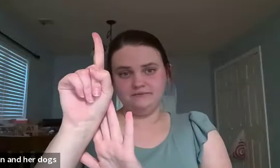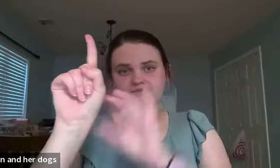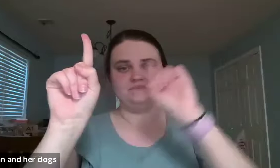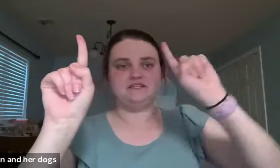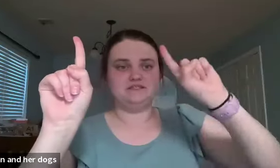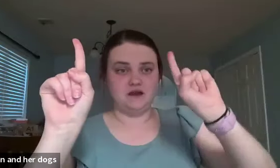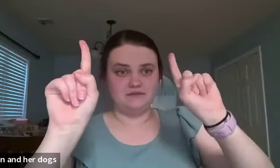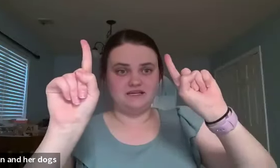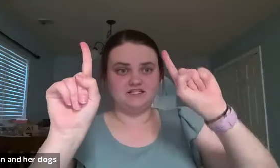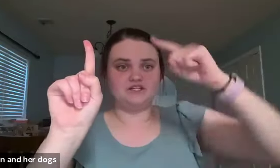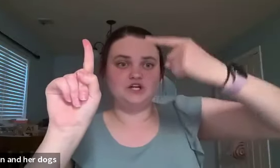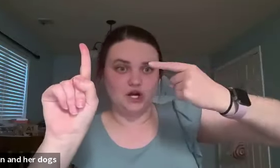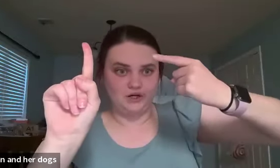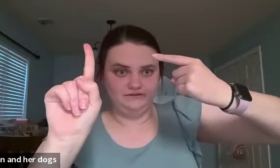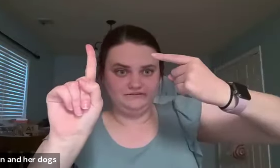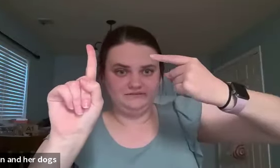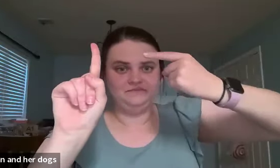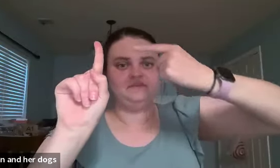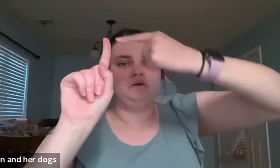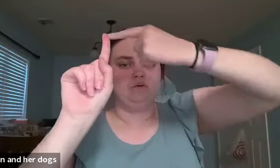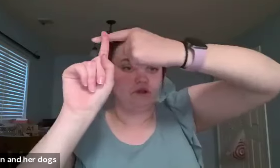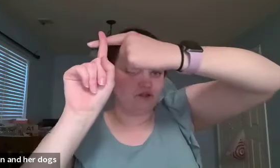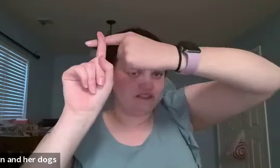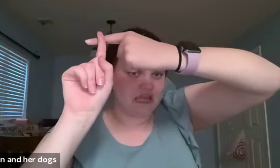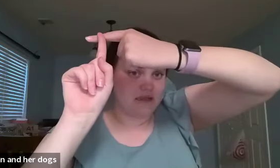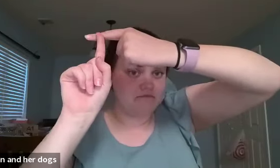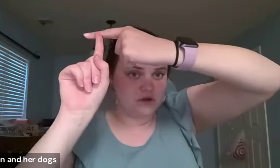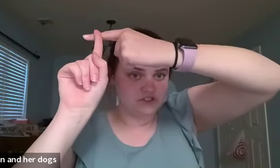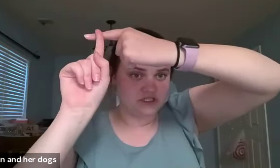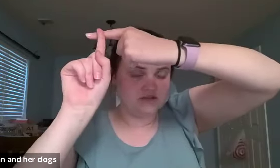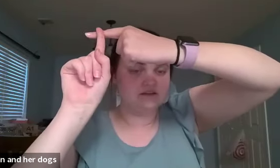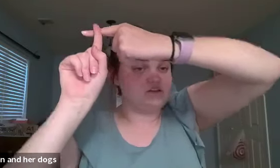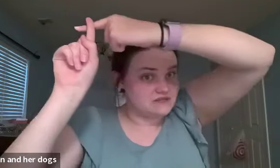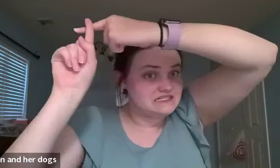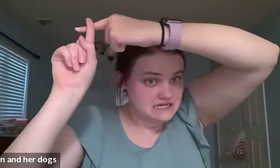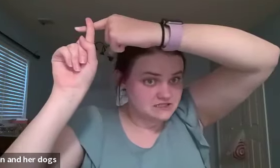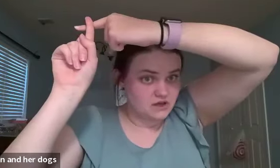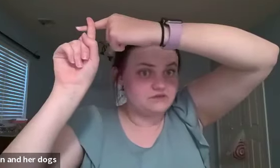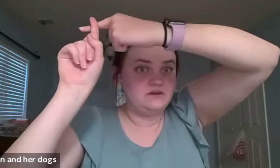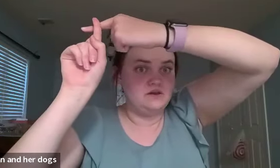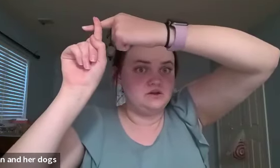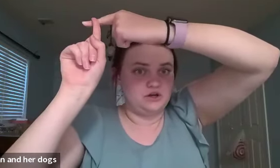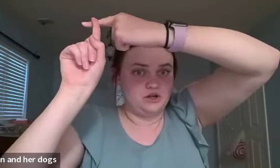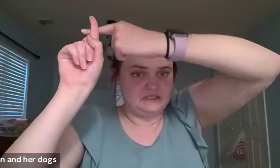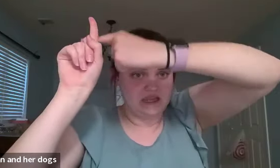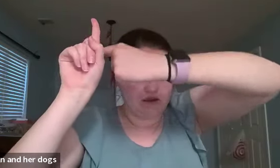finger. Dominant is gonna turn. We're gonna do the same motion. So this is next month. You're gonna go